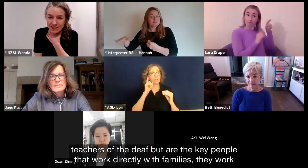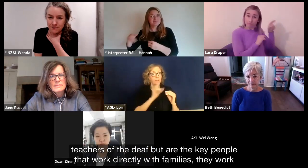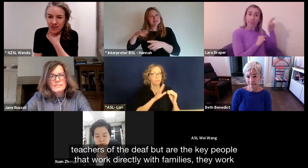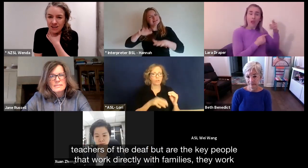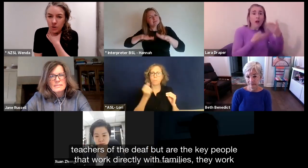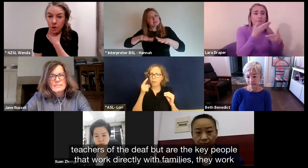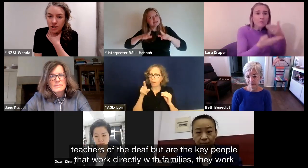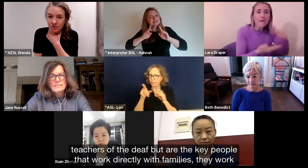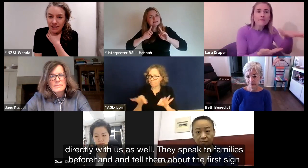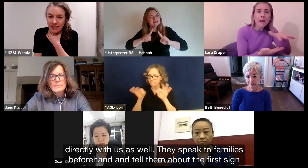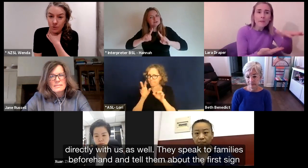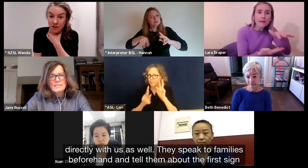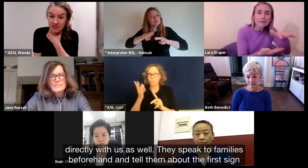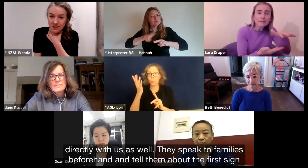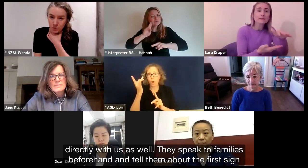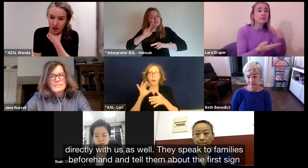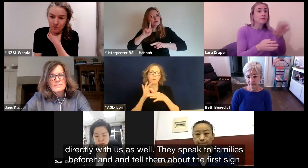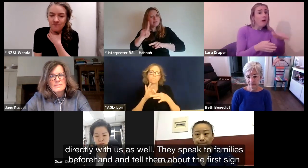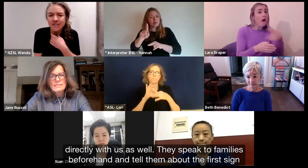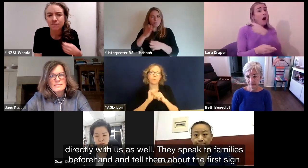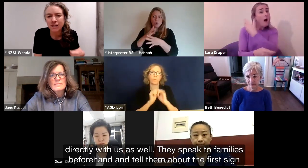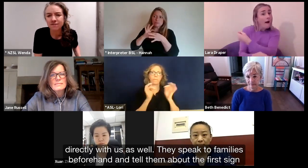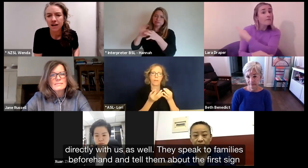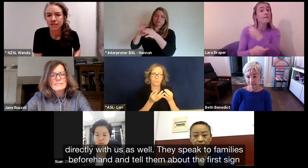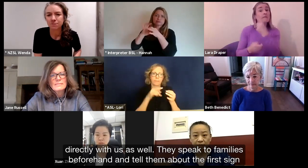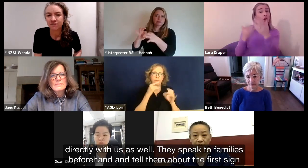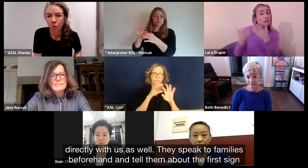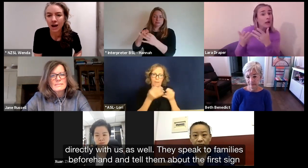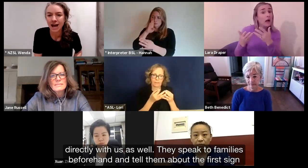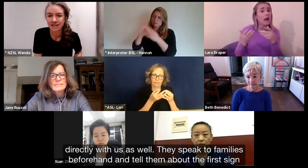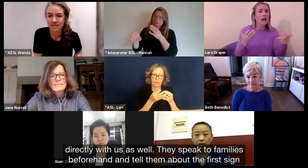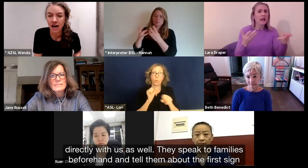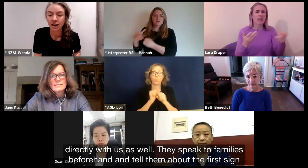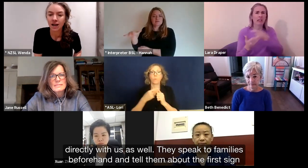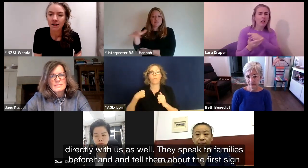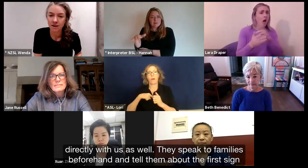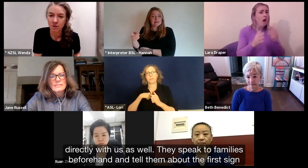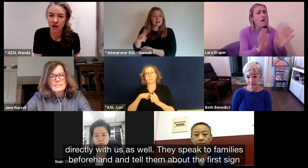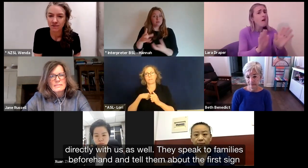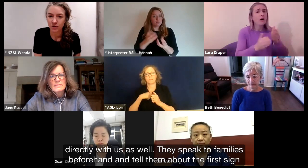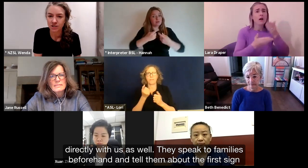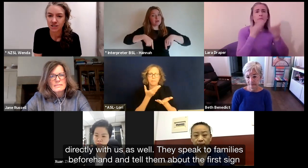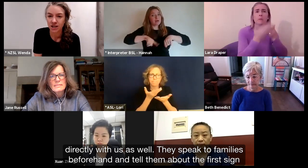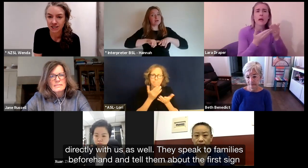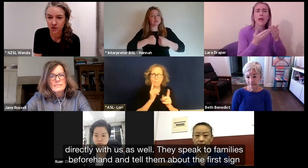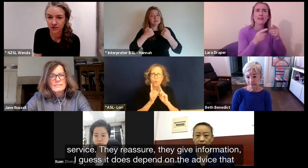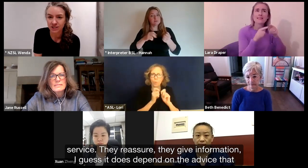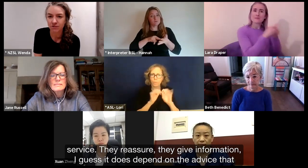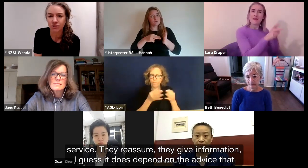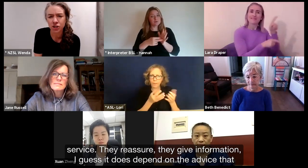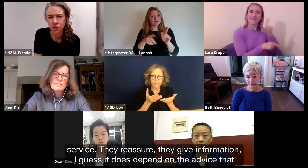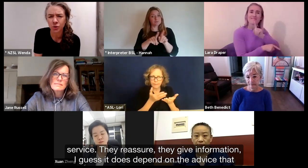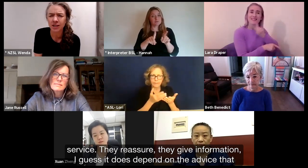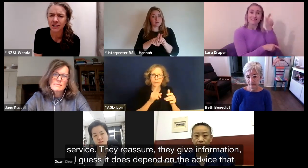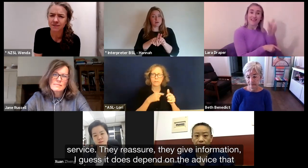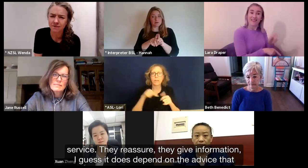families. They work directly with us as well. They speak to families beforehand and tell them about the first sign service.